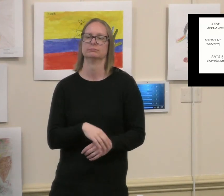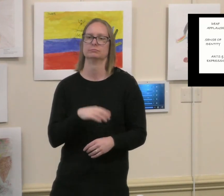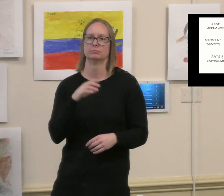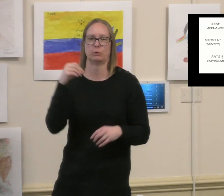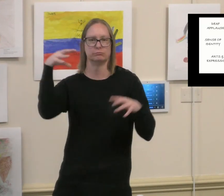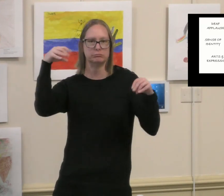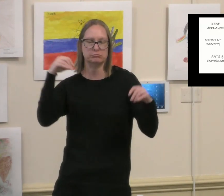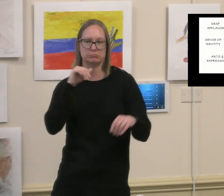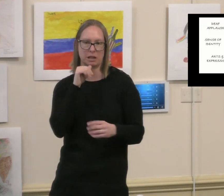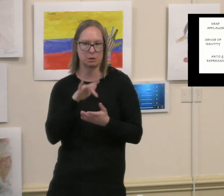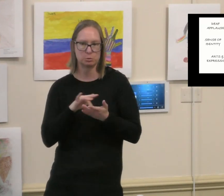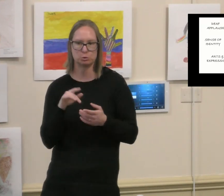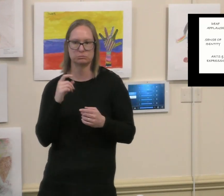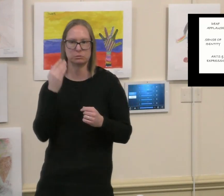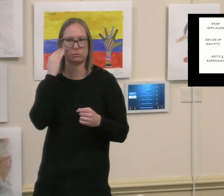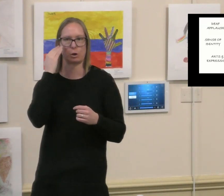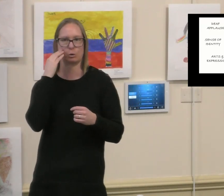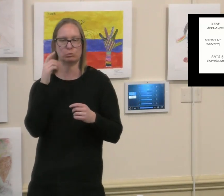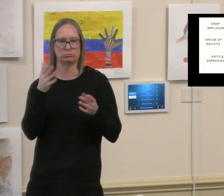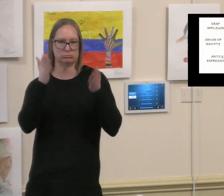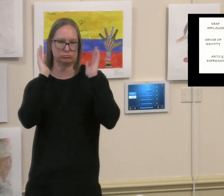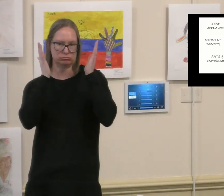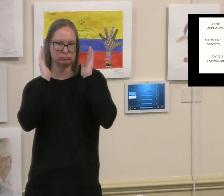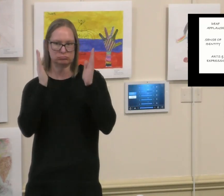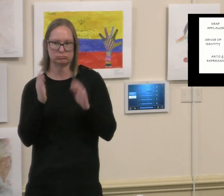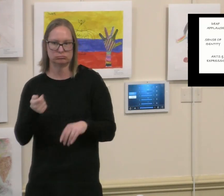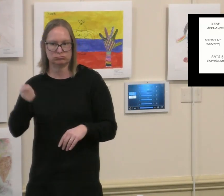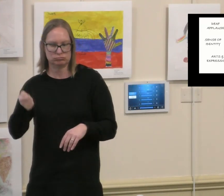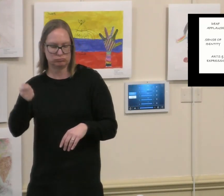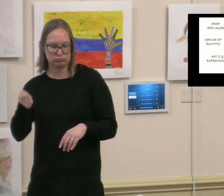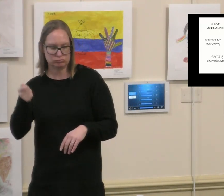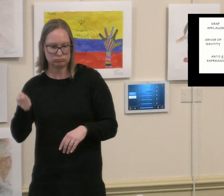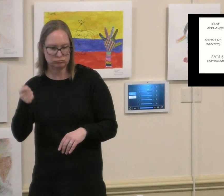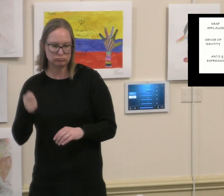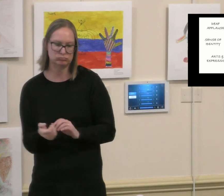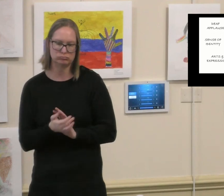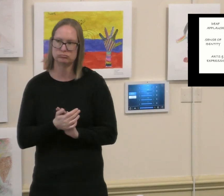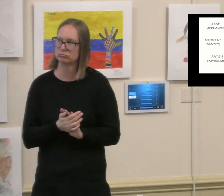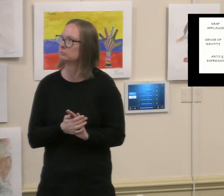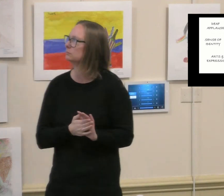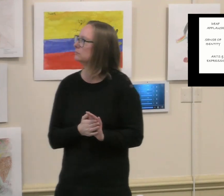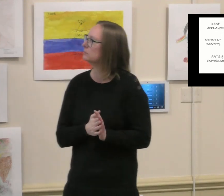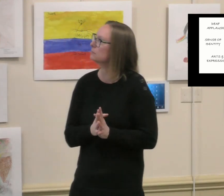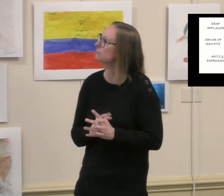tap somebody's shoulder. We don't consider it rude to flick the lights, but that's just how we get somebody's attention.